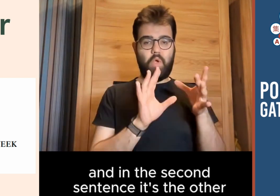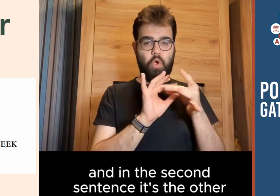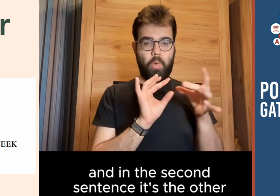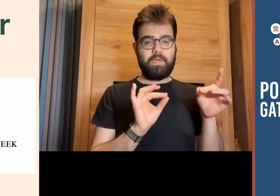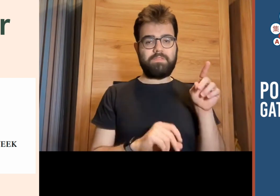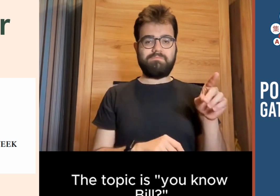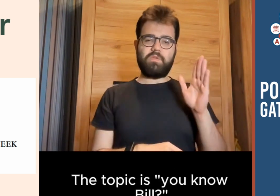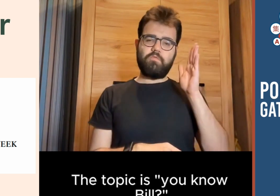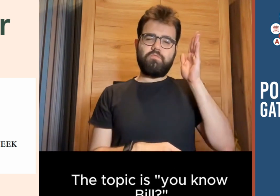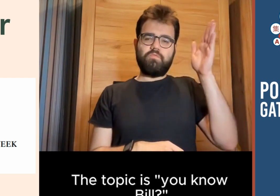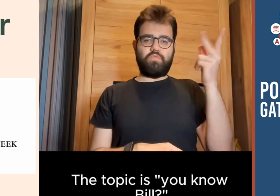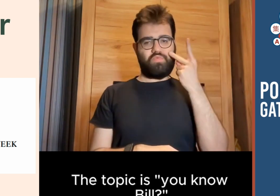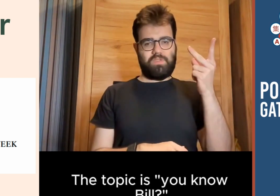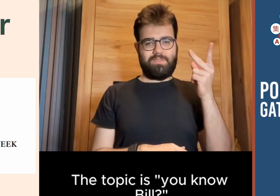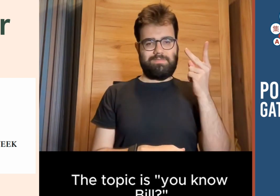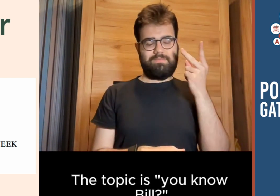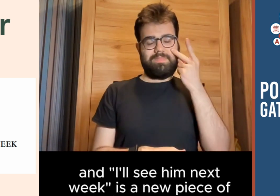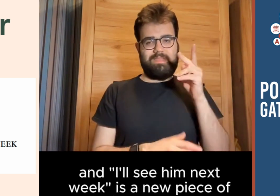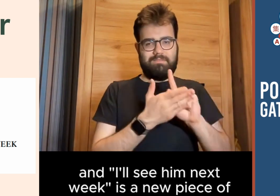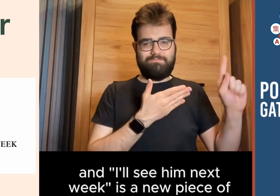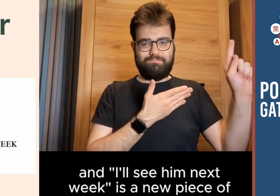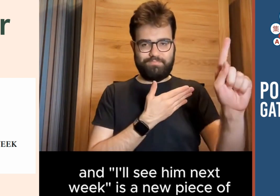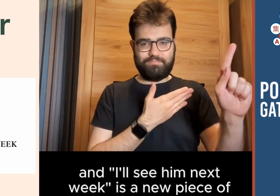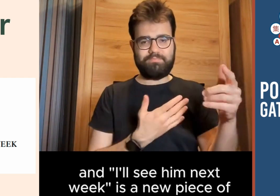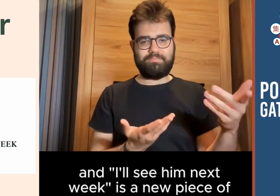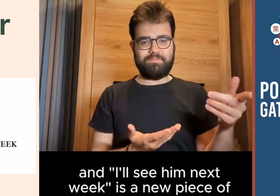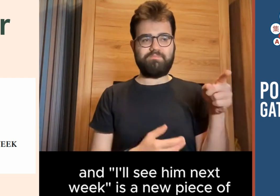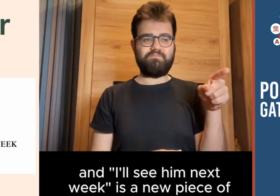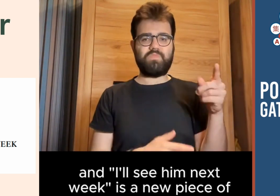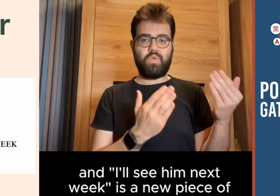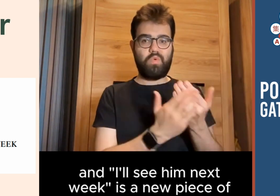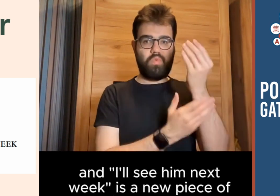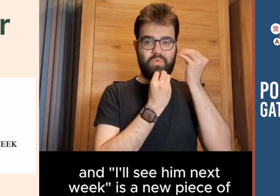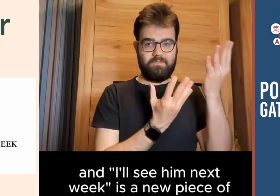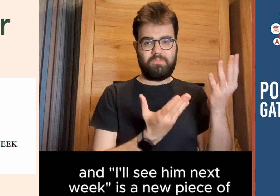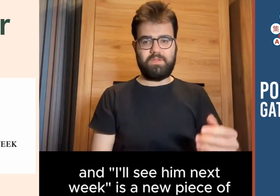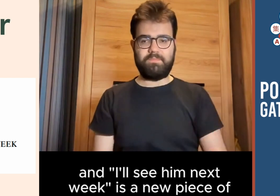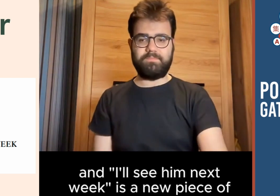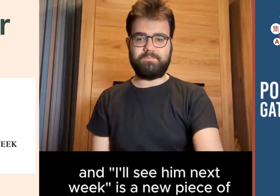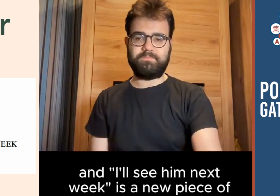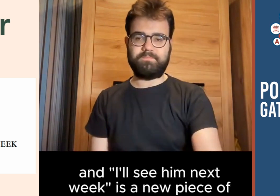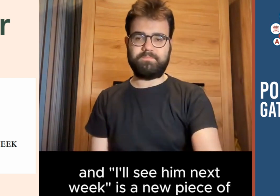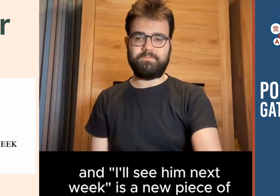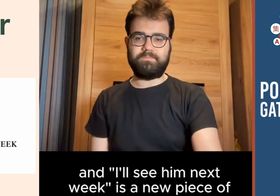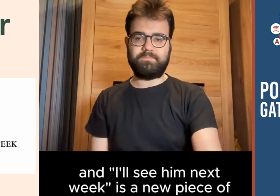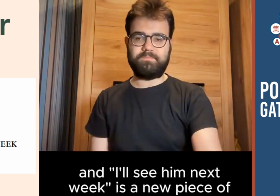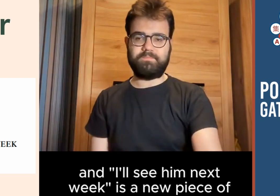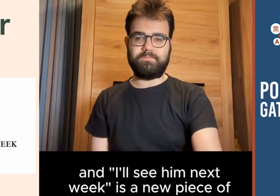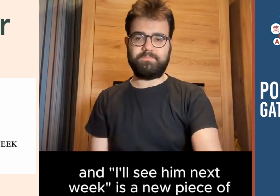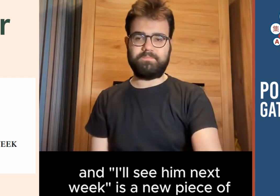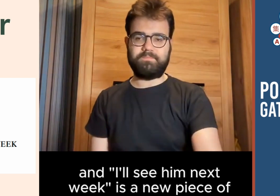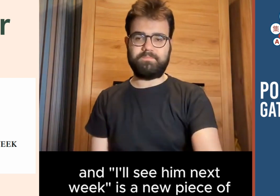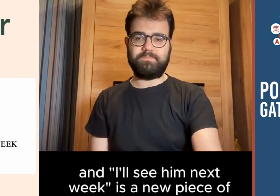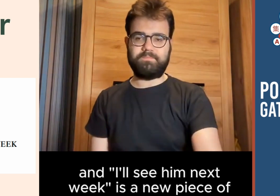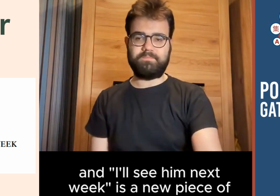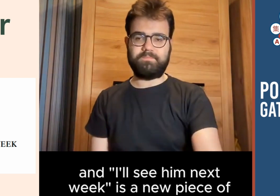had know Bill, so do you know Bill? This is a known piece of information. And future, see next week,